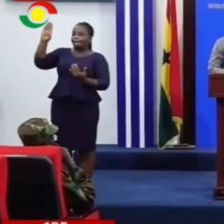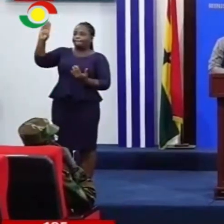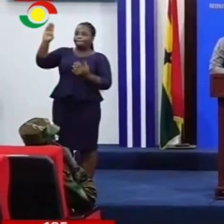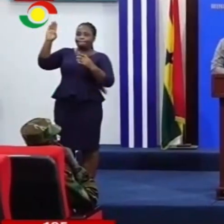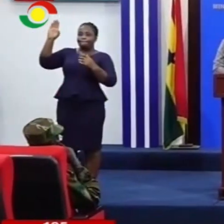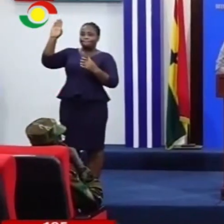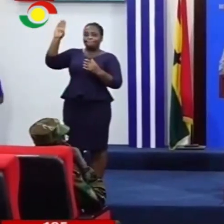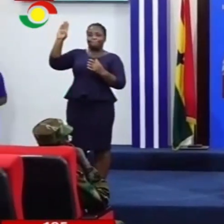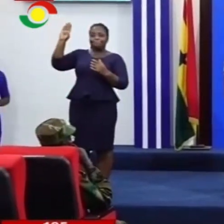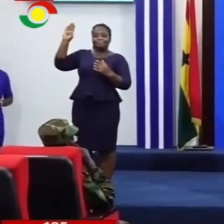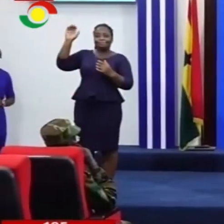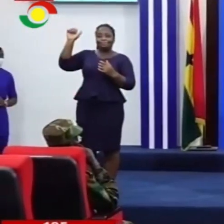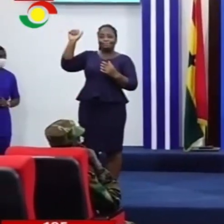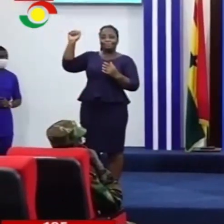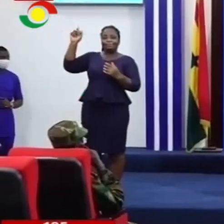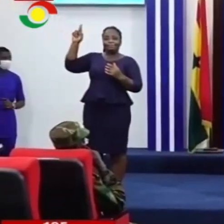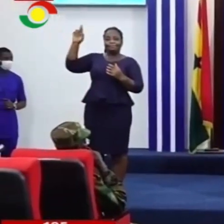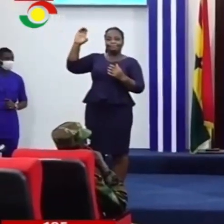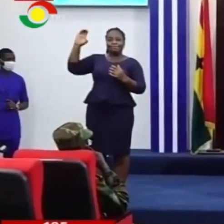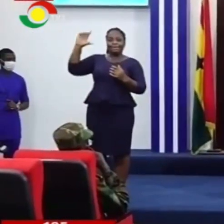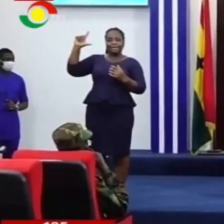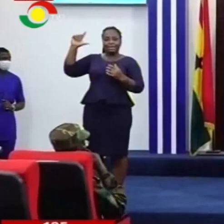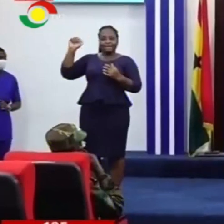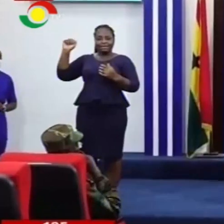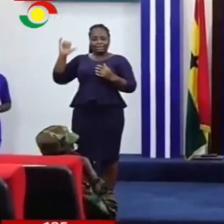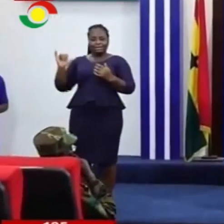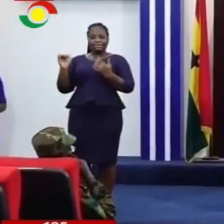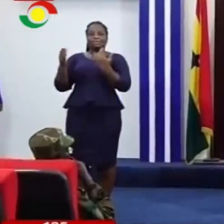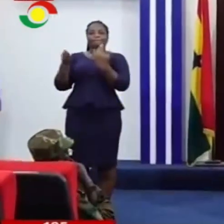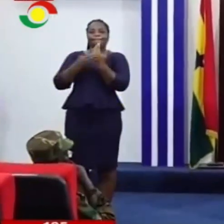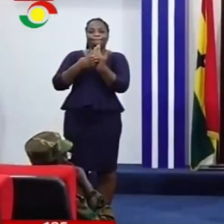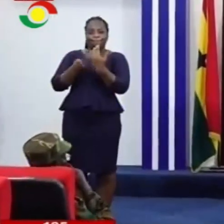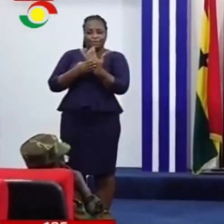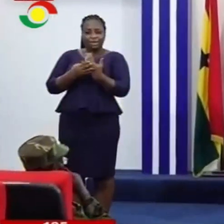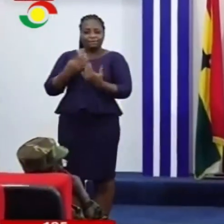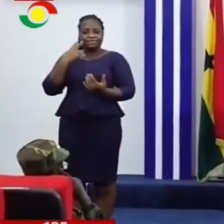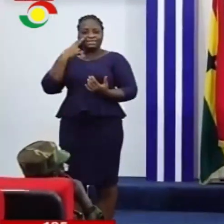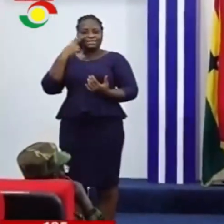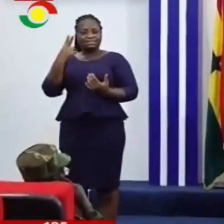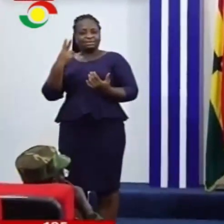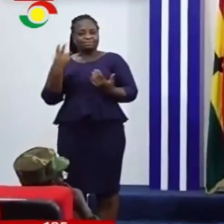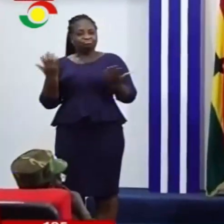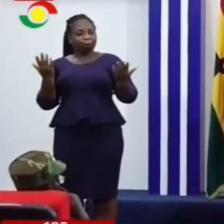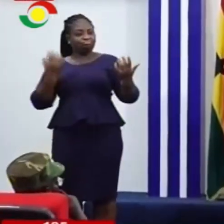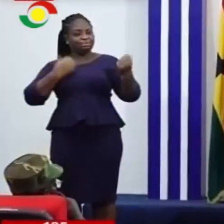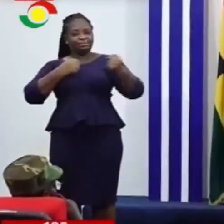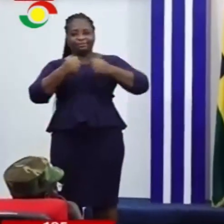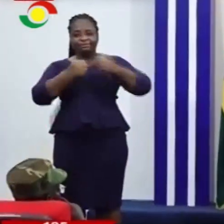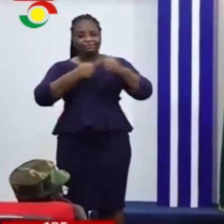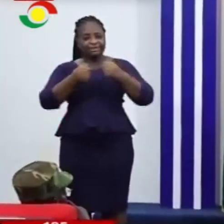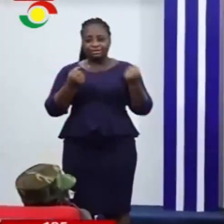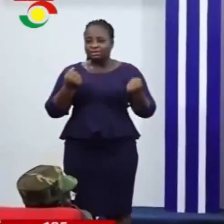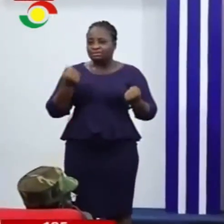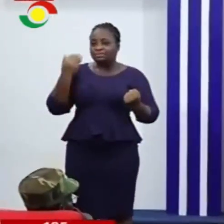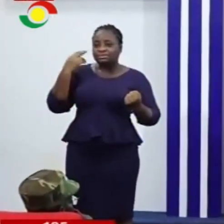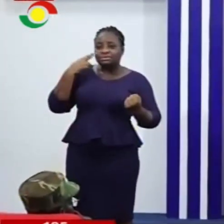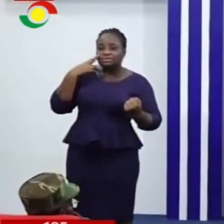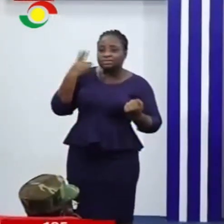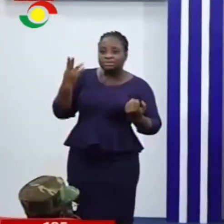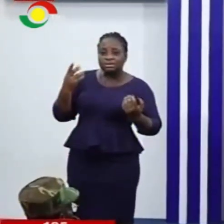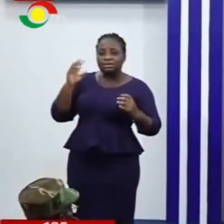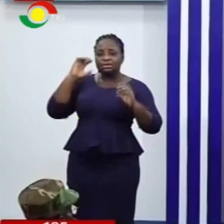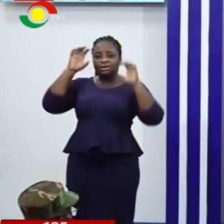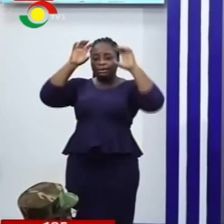Having taken notice of this national battle that we are on, and also having taken notice of the